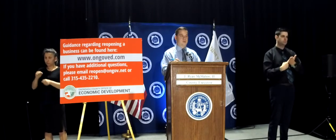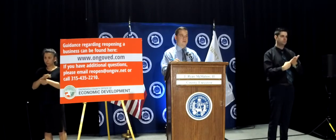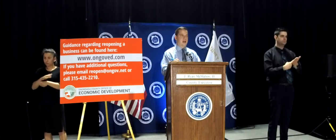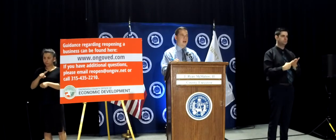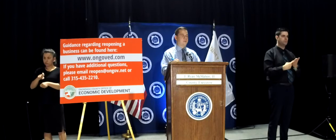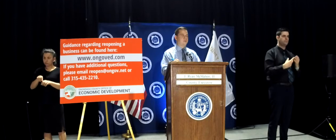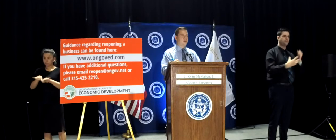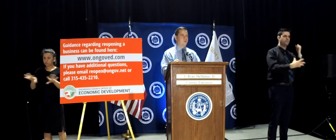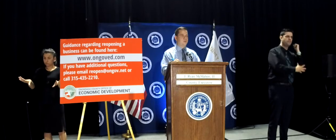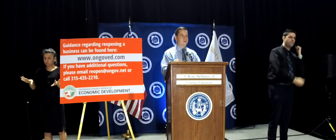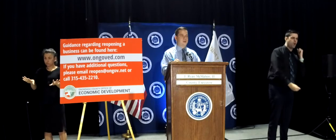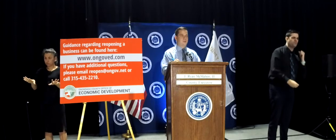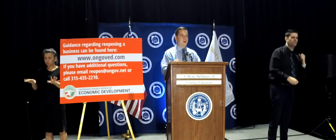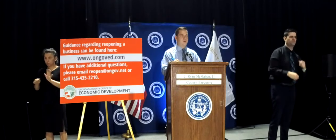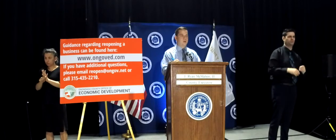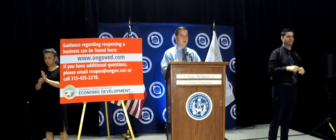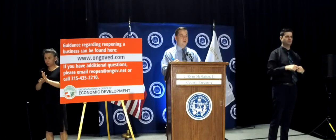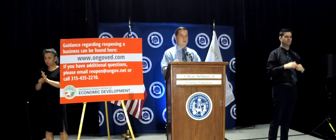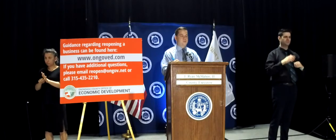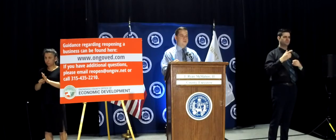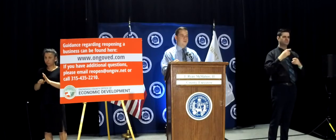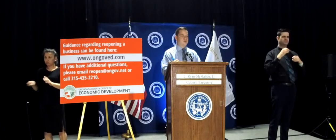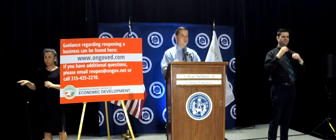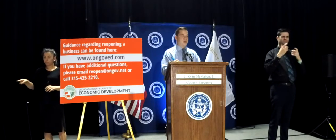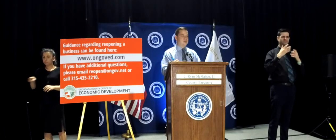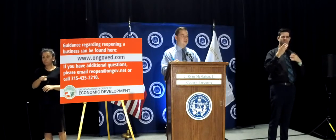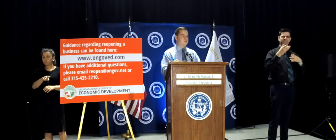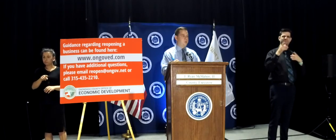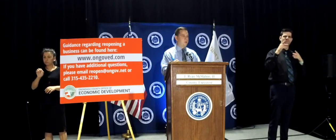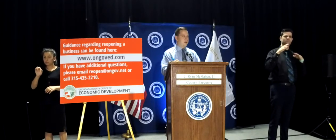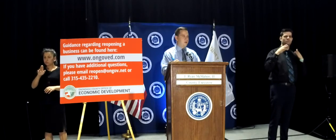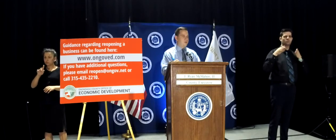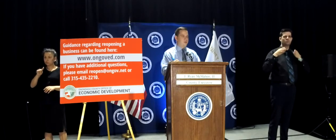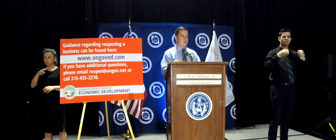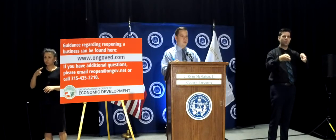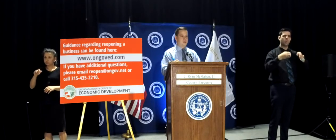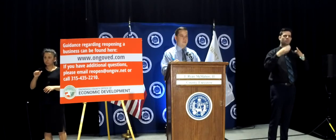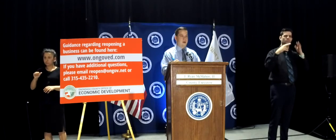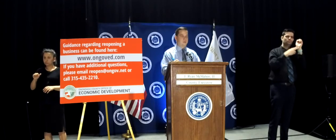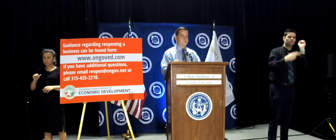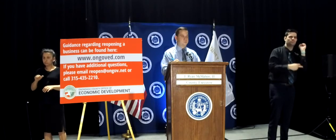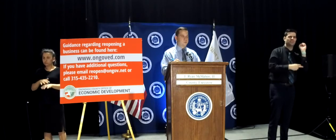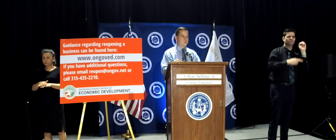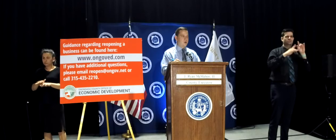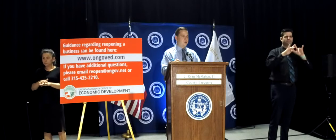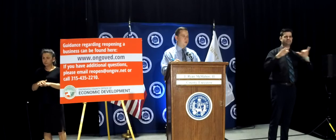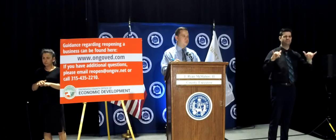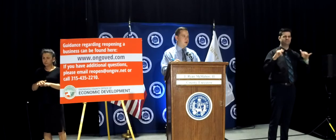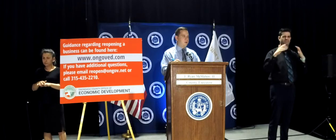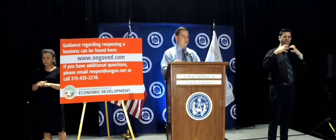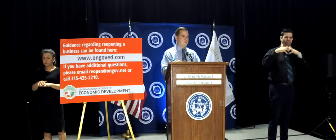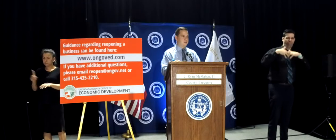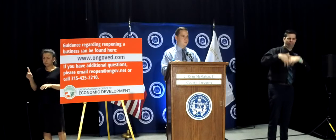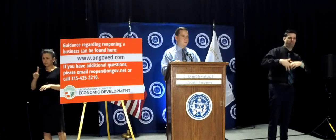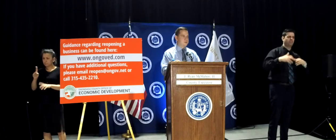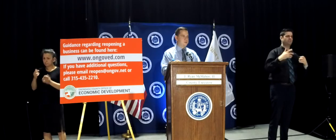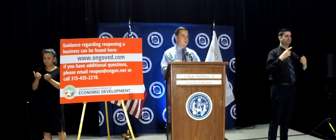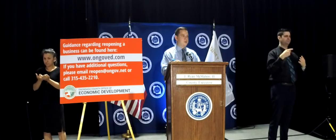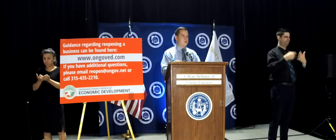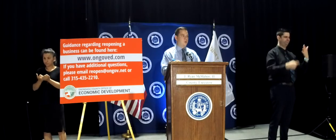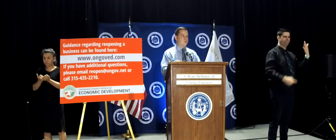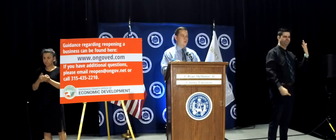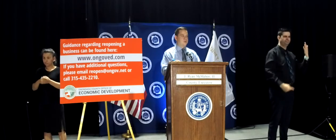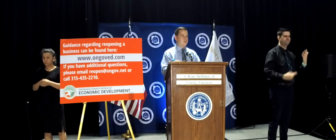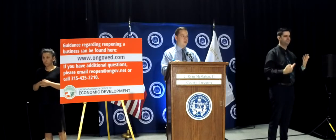and infrastructure and economic development. We talked about specific strategies in public health, and we talked about early childhood investments